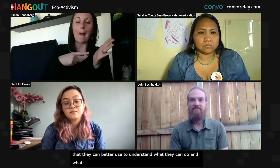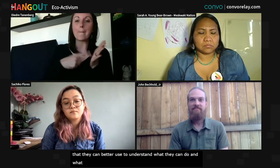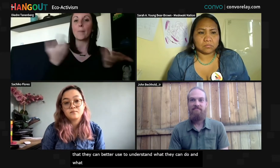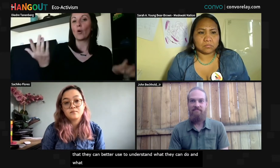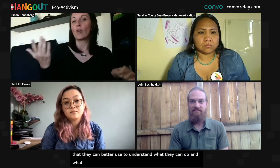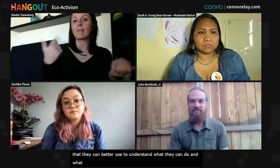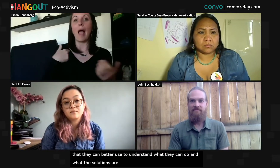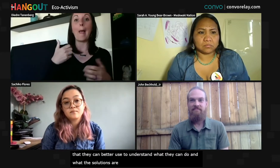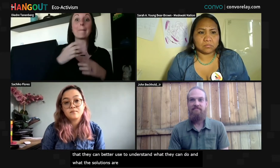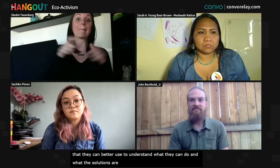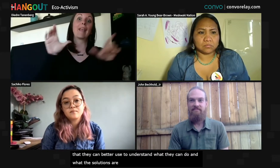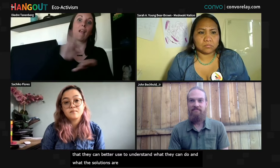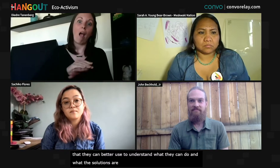know that they can make a difference.